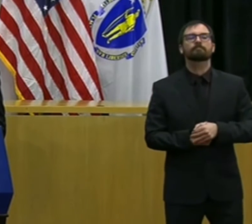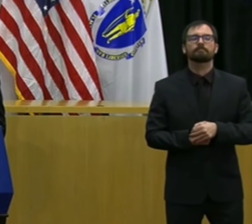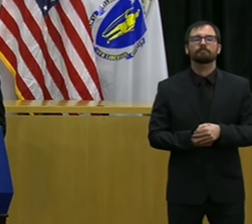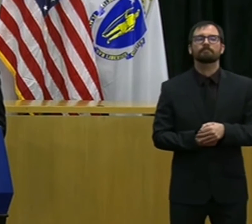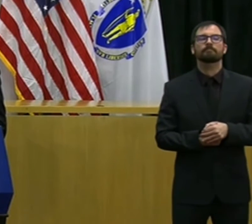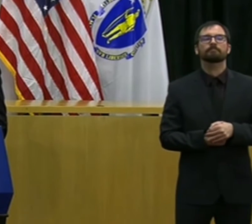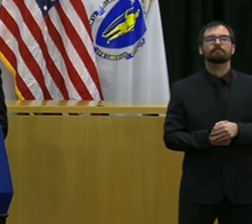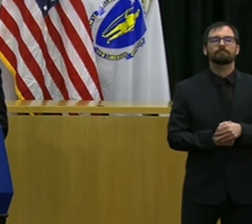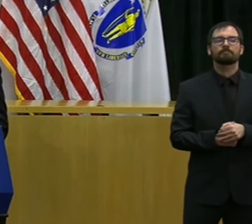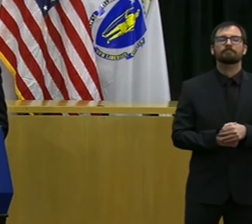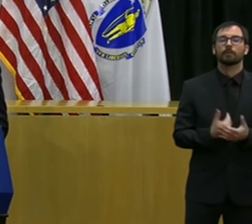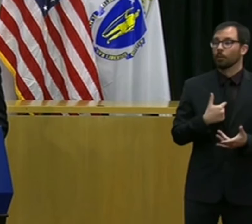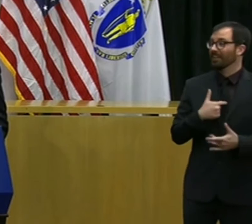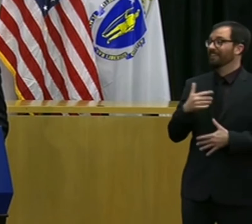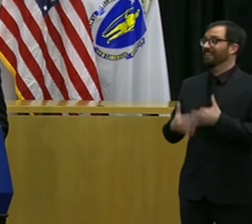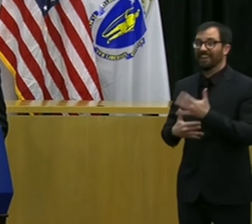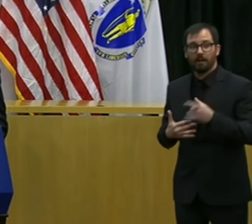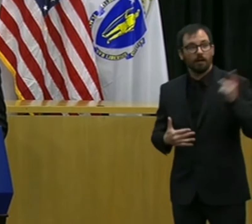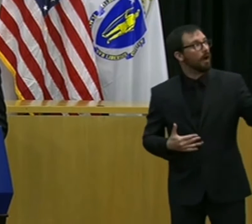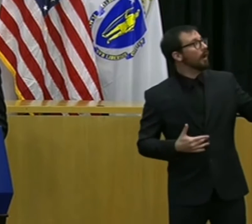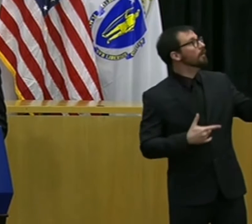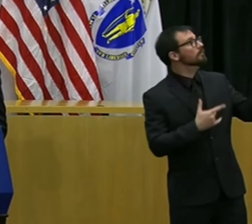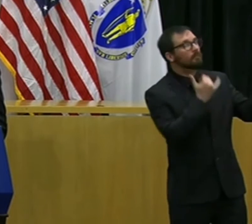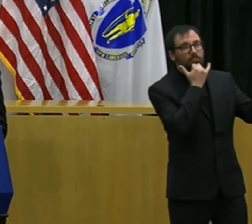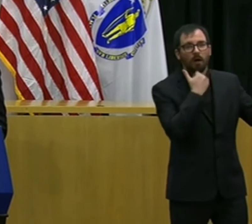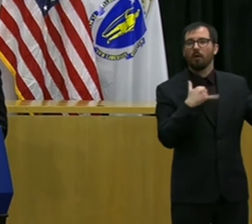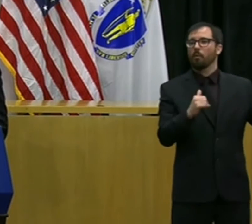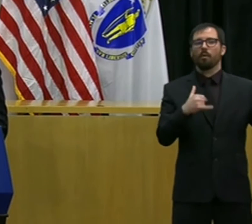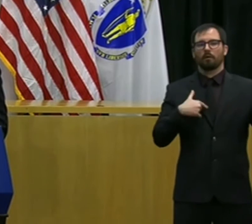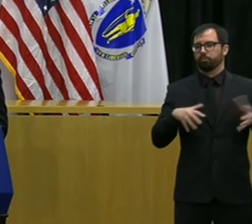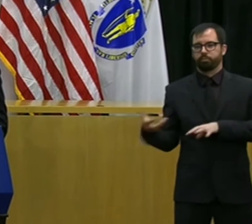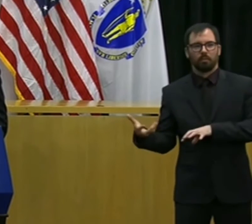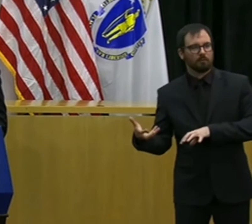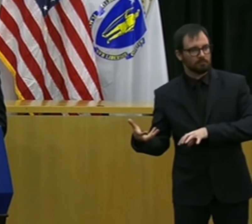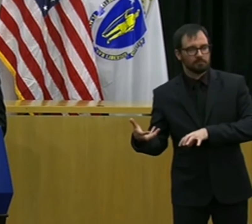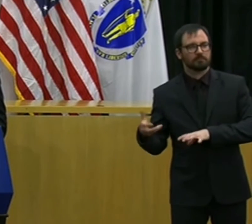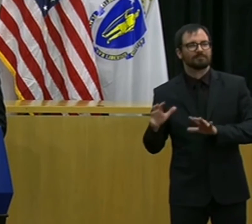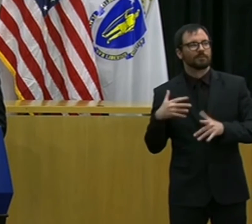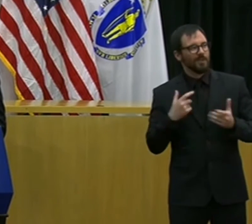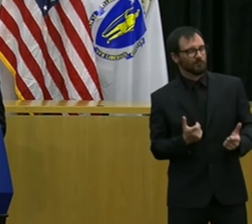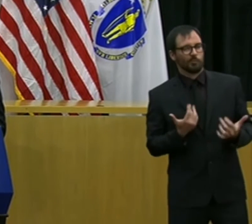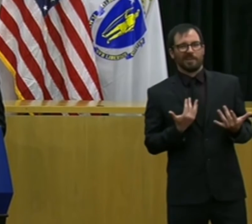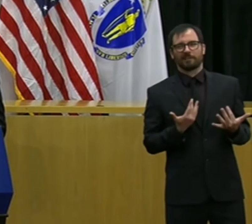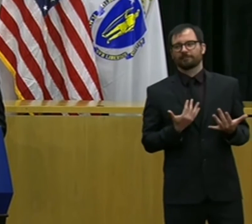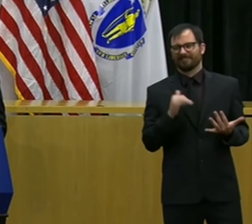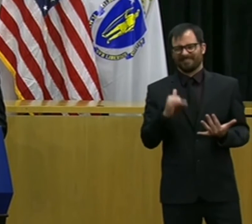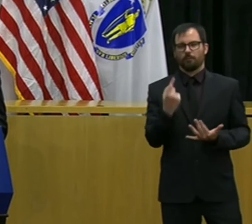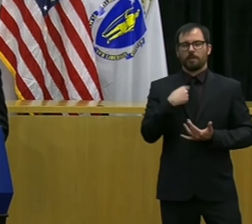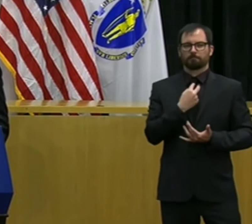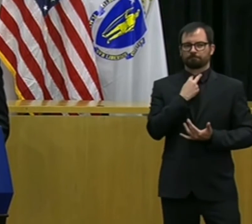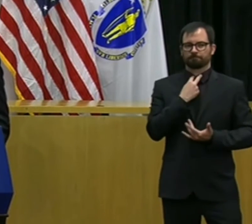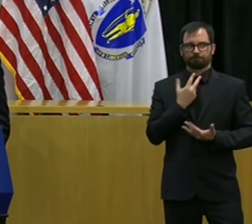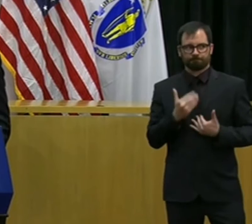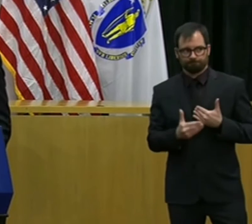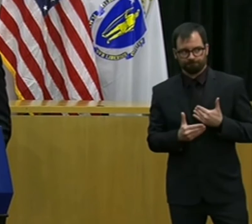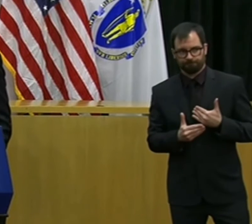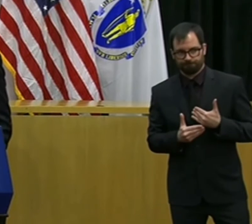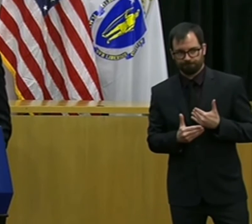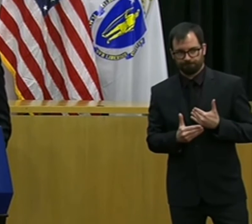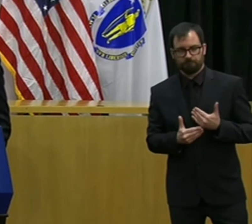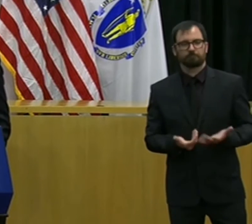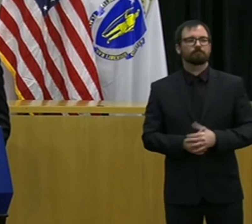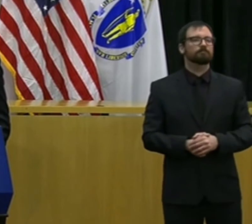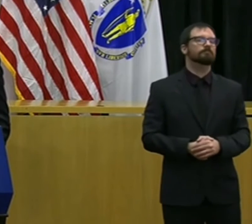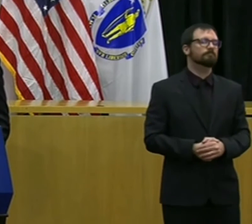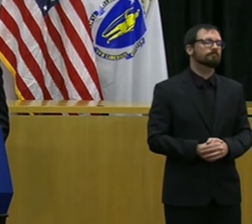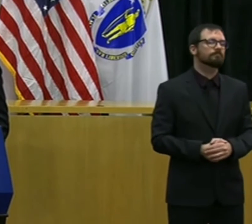and to do it. Certainty and clarity from the federal government on many of these issues is sort of a bulwark to our ability to make decisions about what